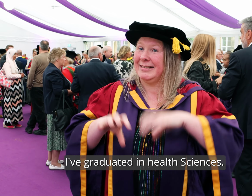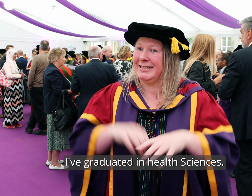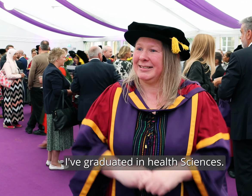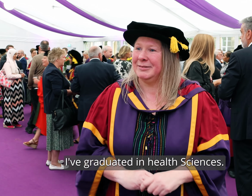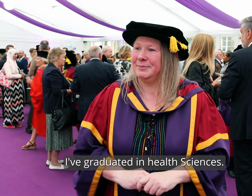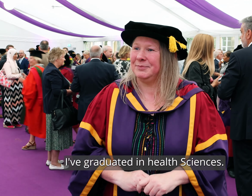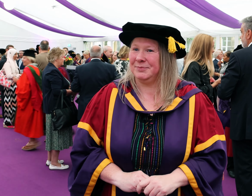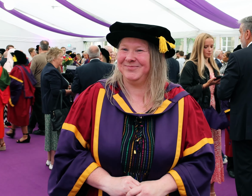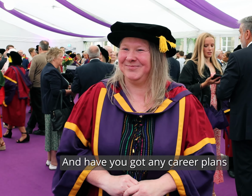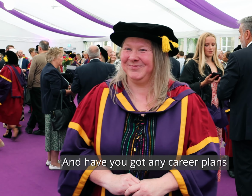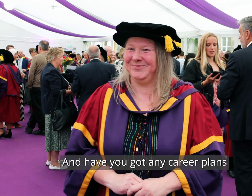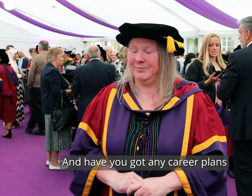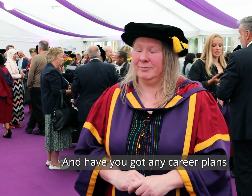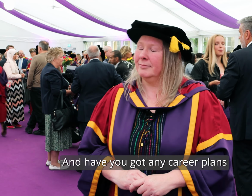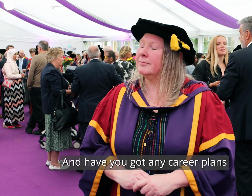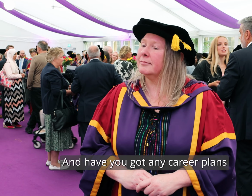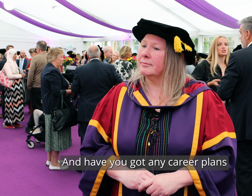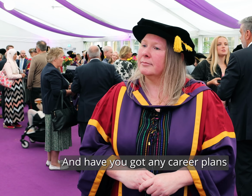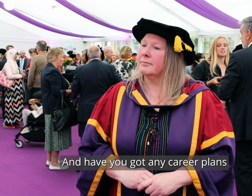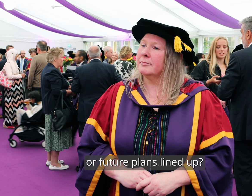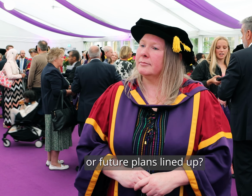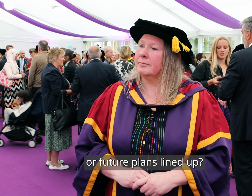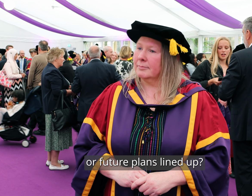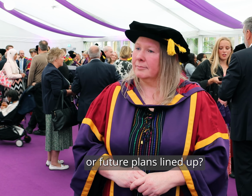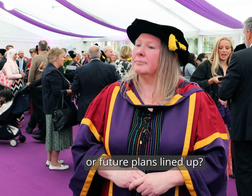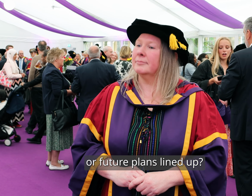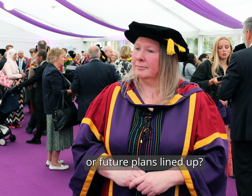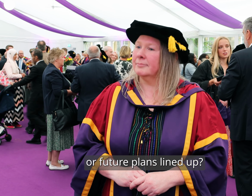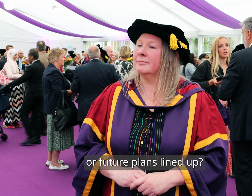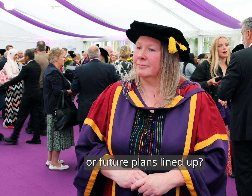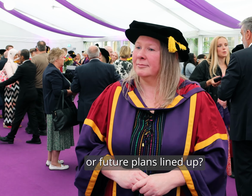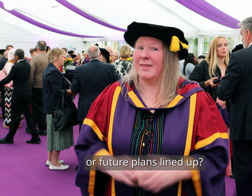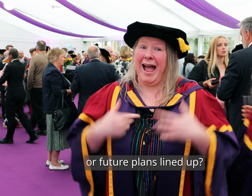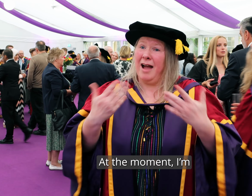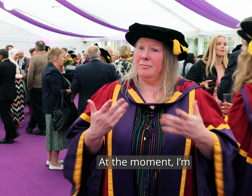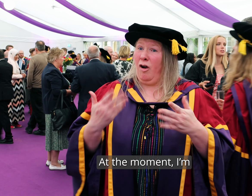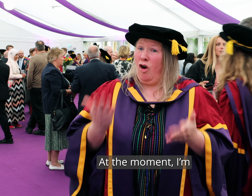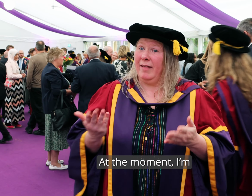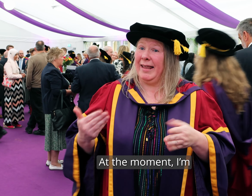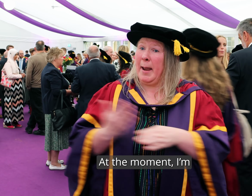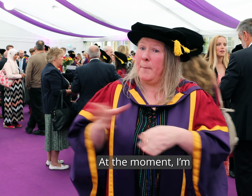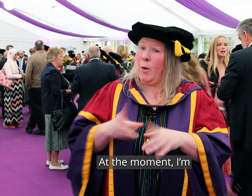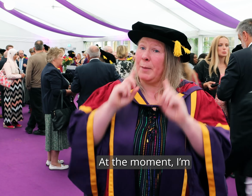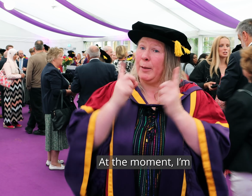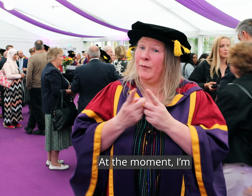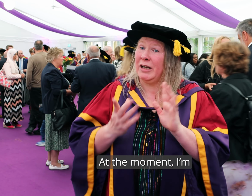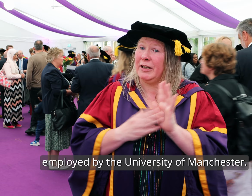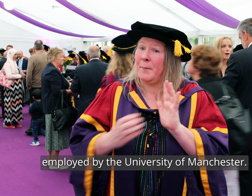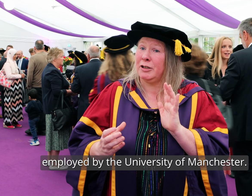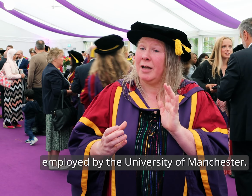Health Sciences. And have you got any career plans or future plans lined up? At the moment I'm employed